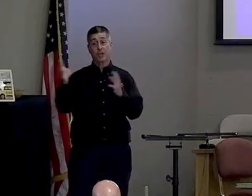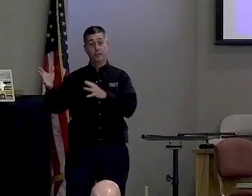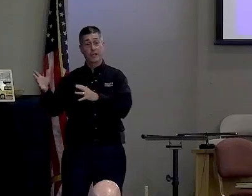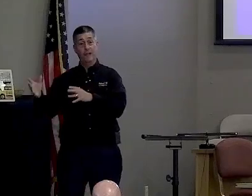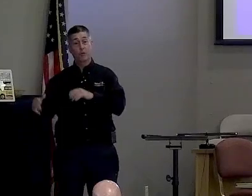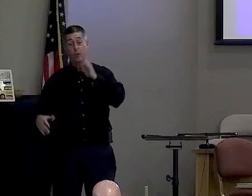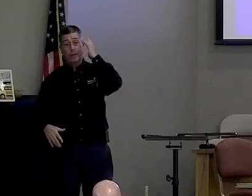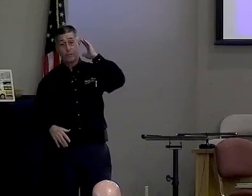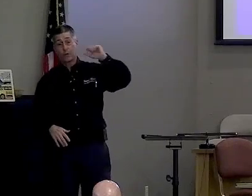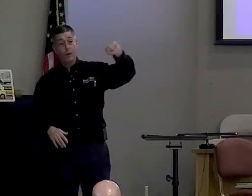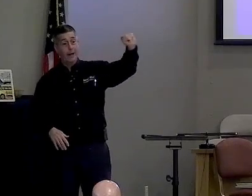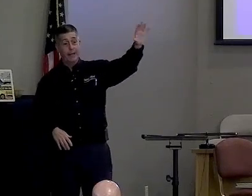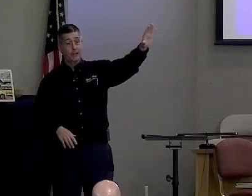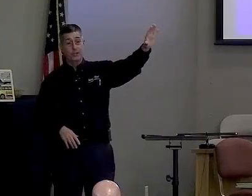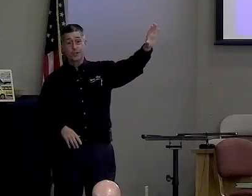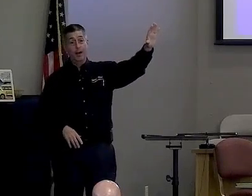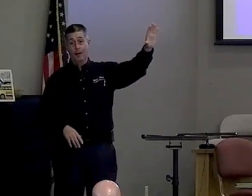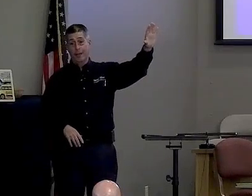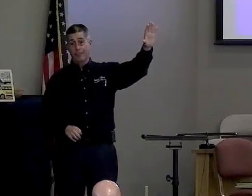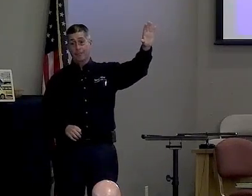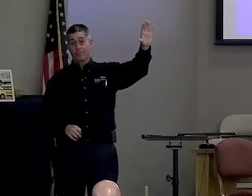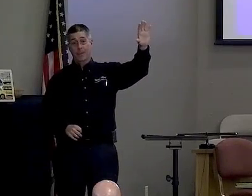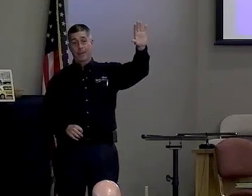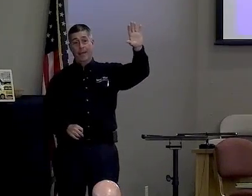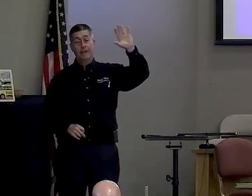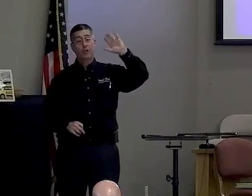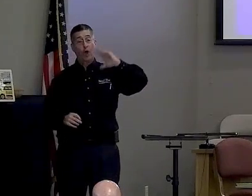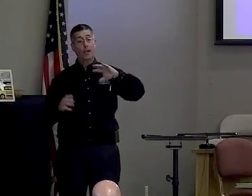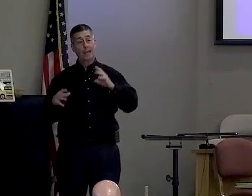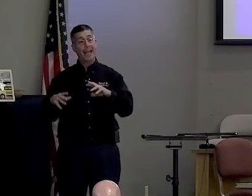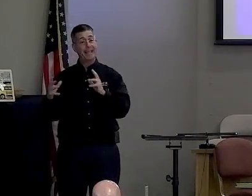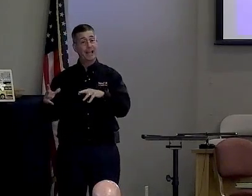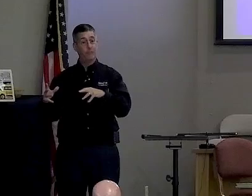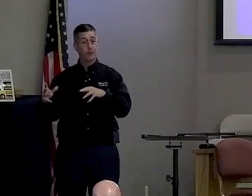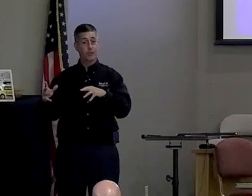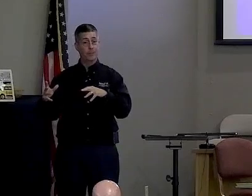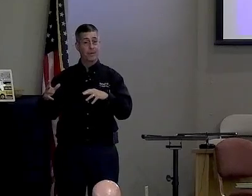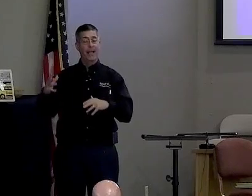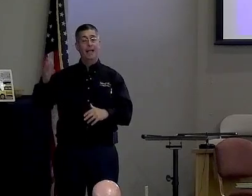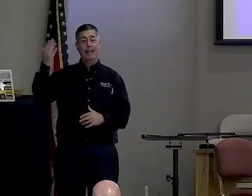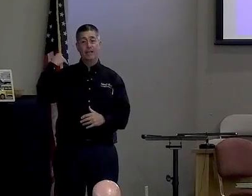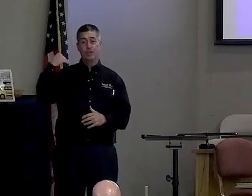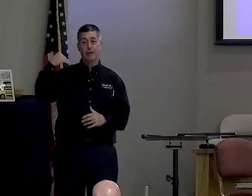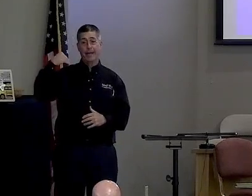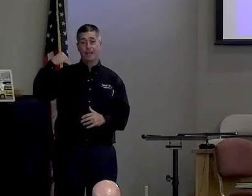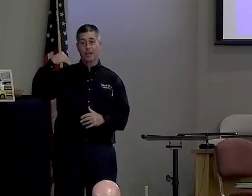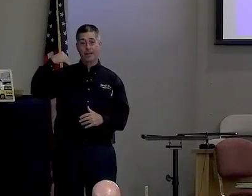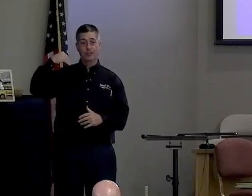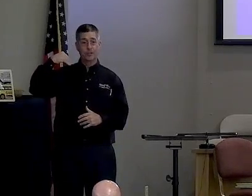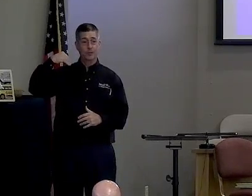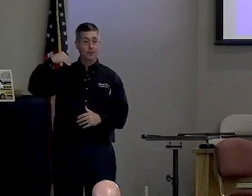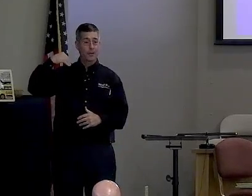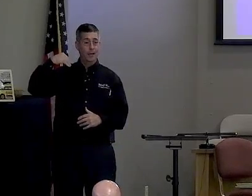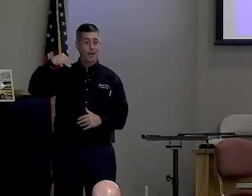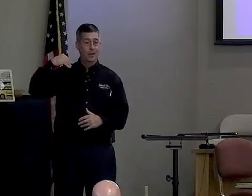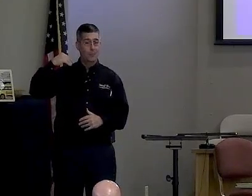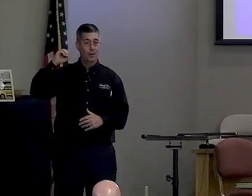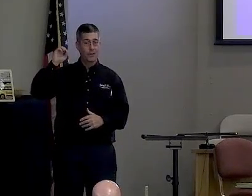on the deaf world, we have to throw out English entirely and talk like a deaf person. Last year at ASL Institute, one of the